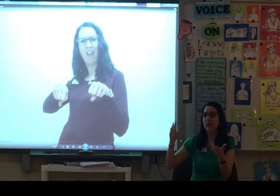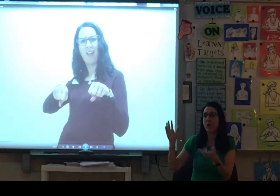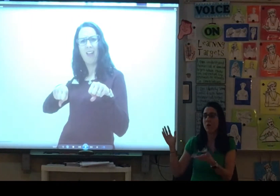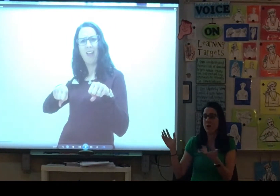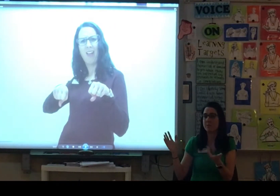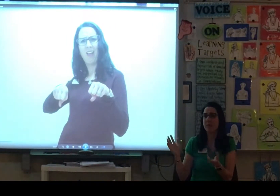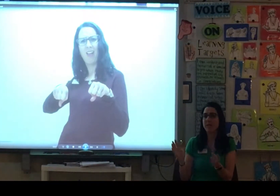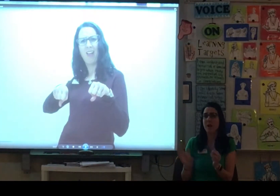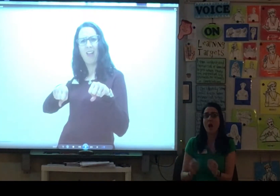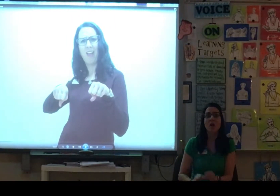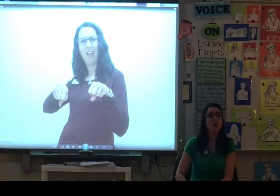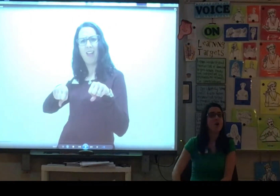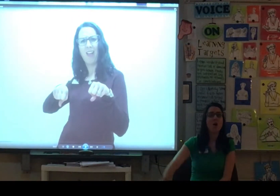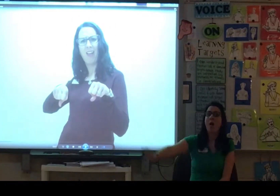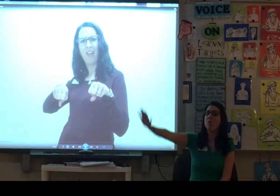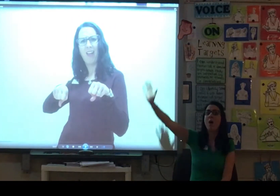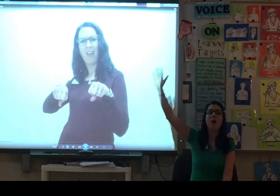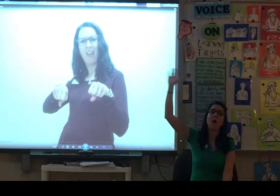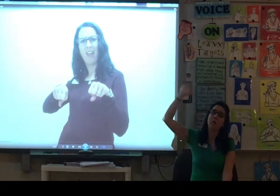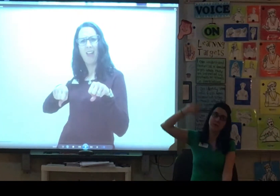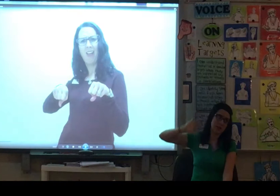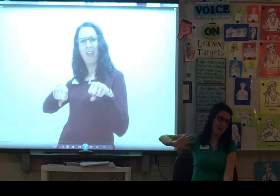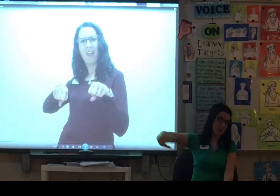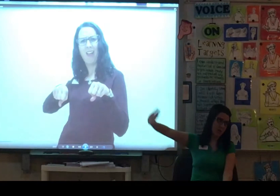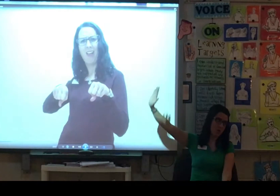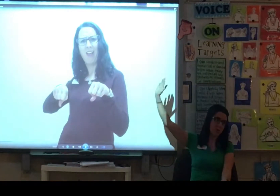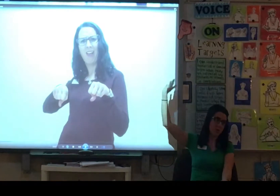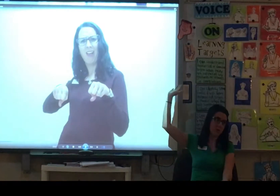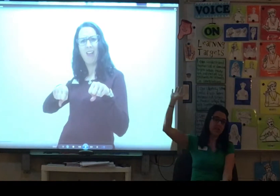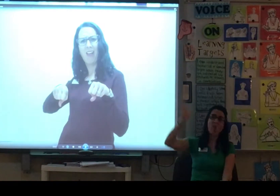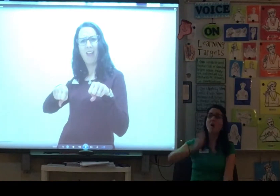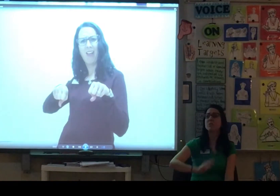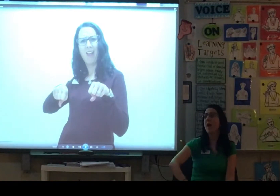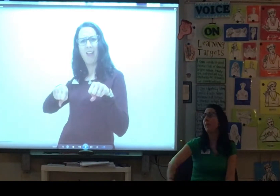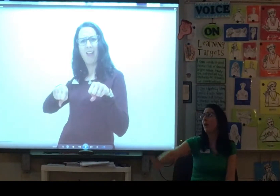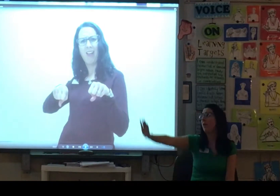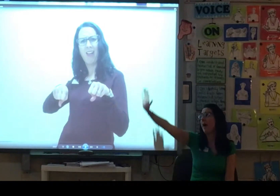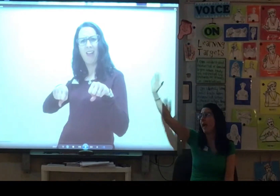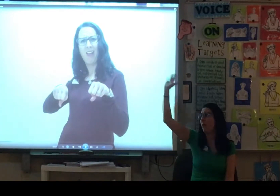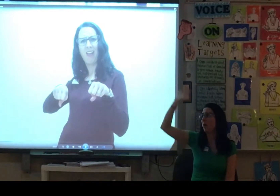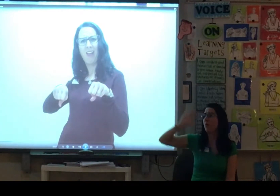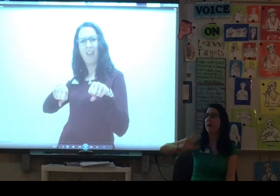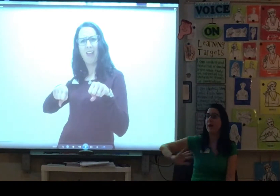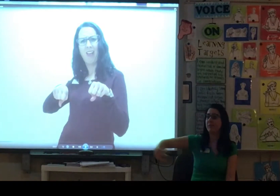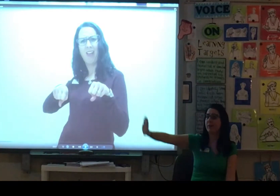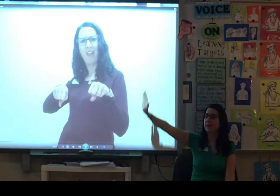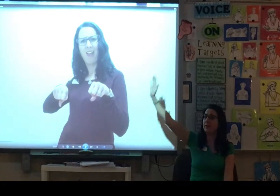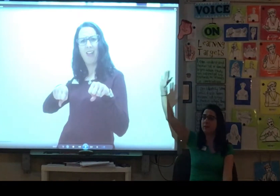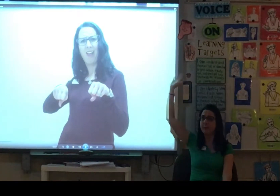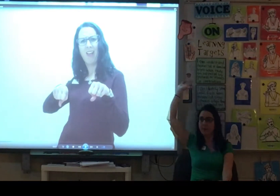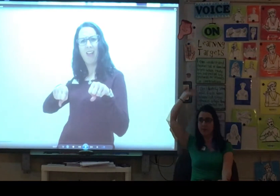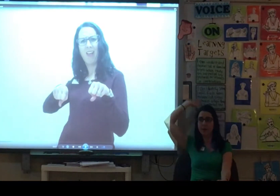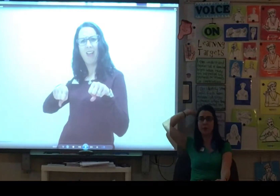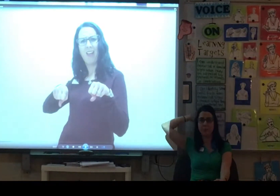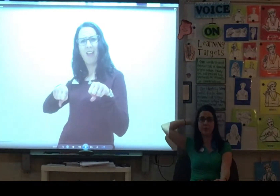ago it was, but it's not a long time ago, because if it was a long time ago, my hand would go back further and it would be a bigger